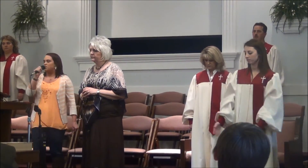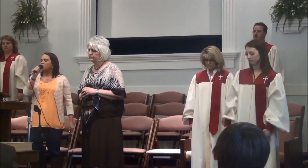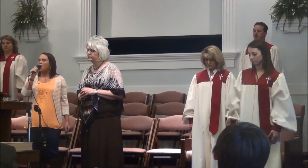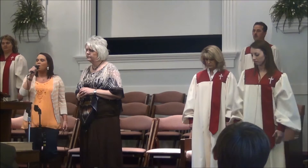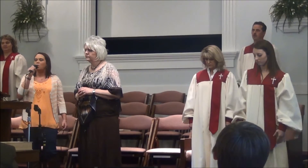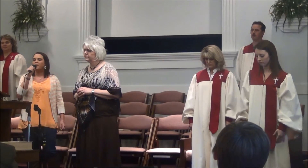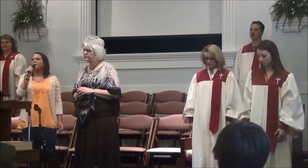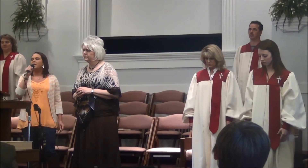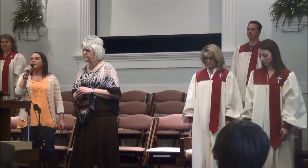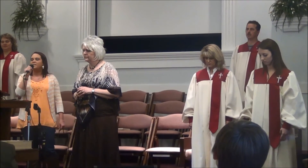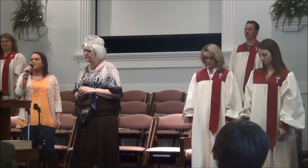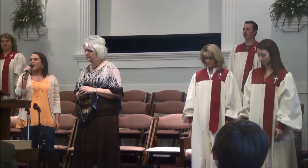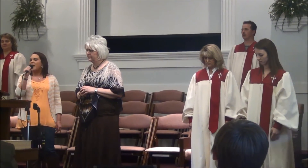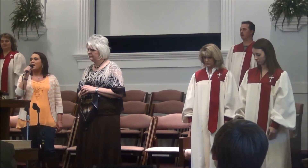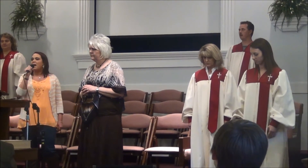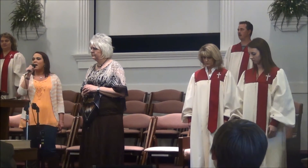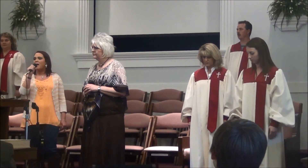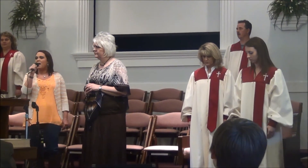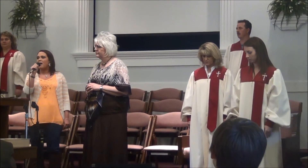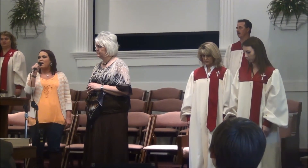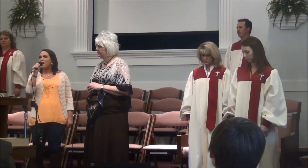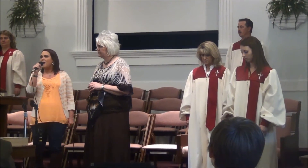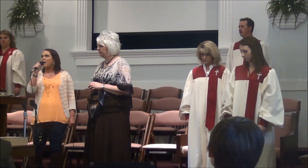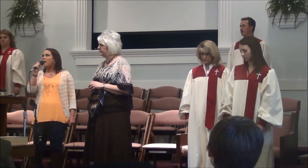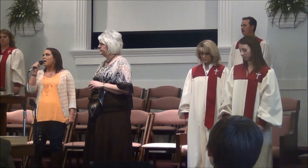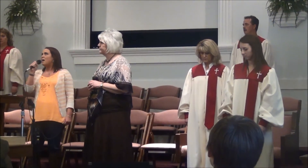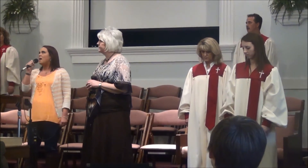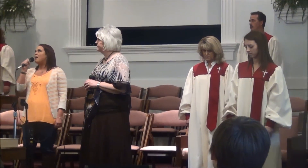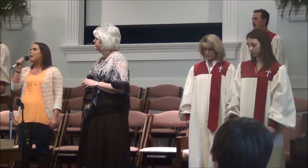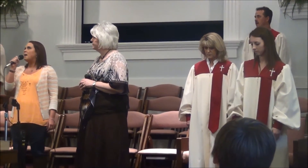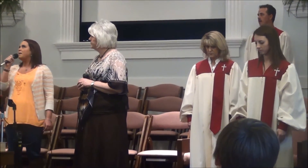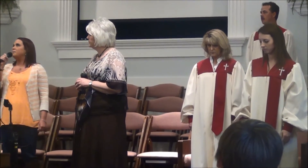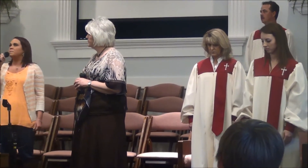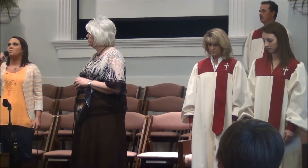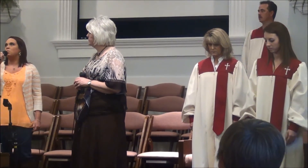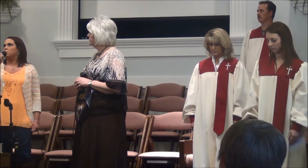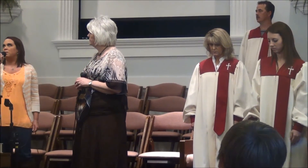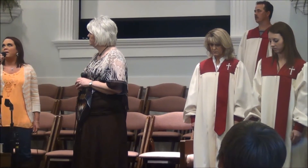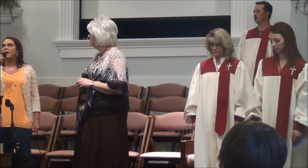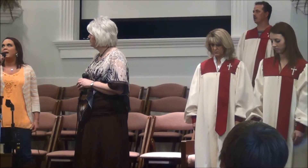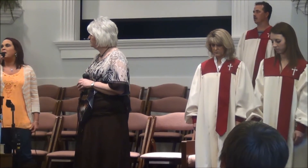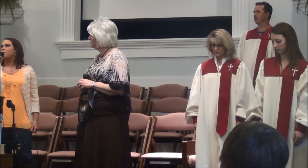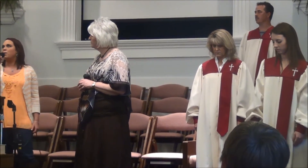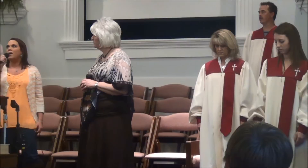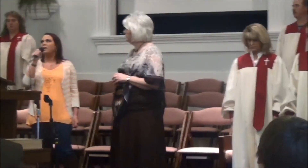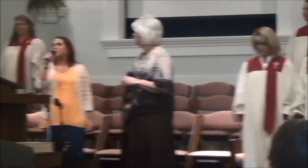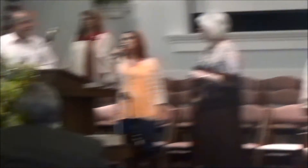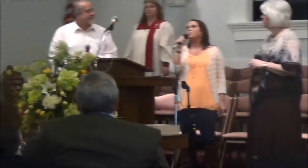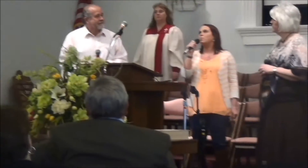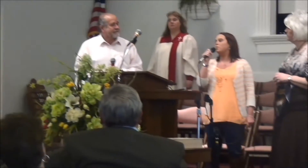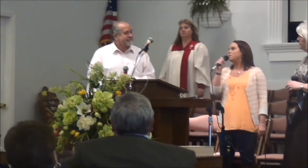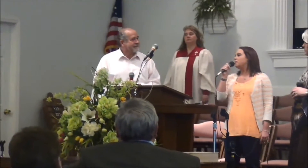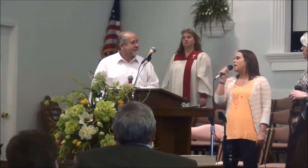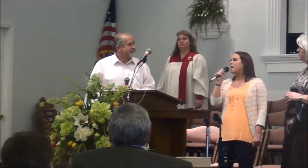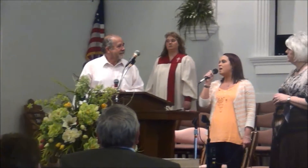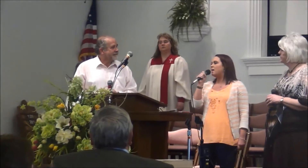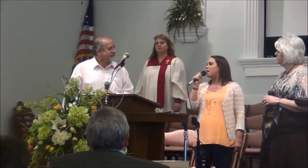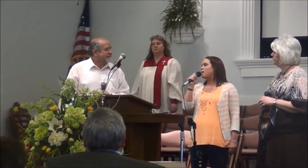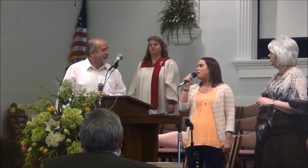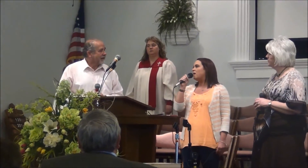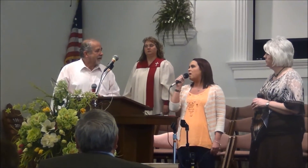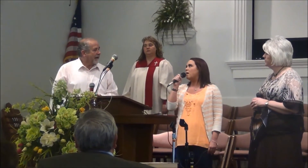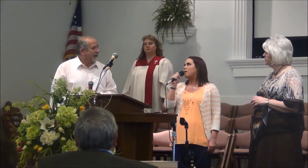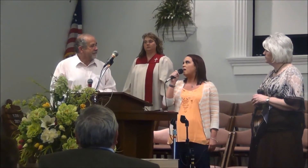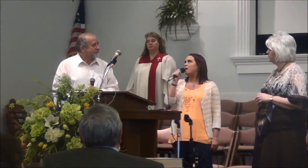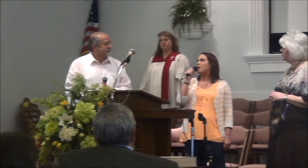and so many times will I praise you today,